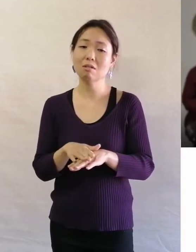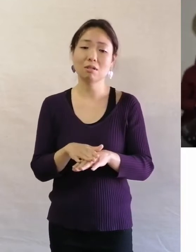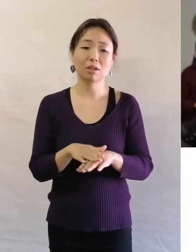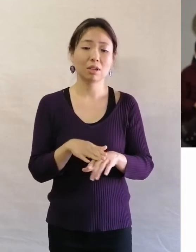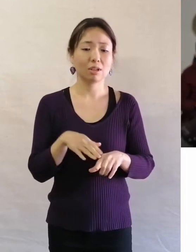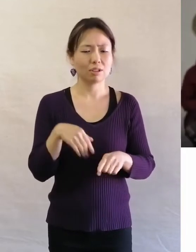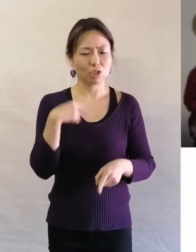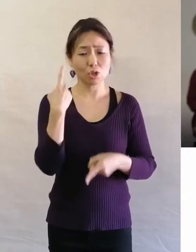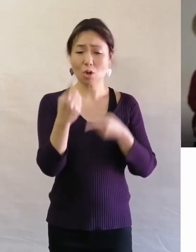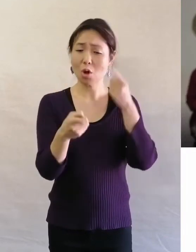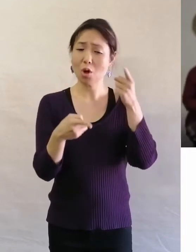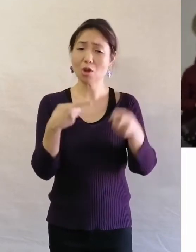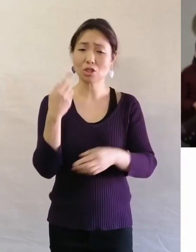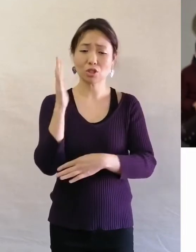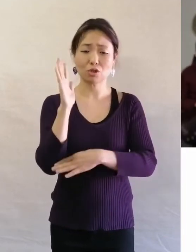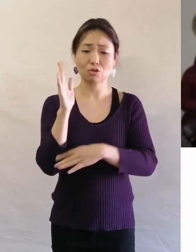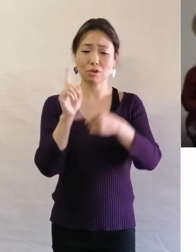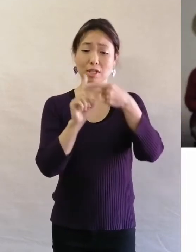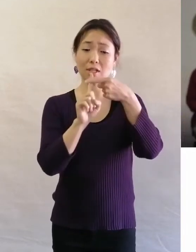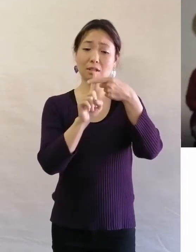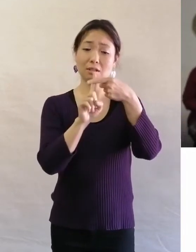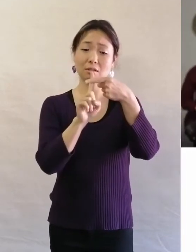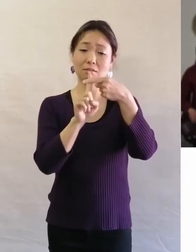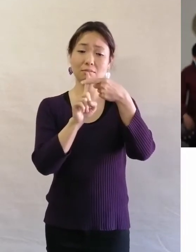on that cursed tree.